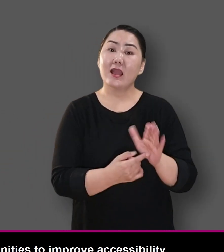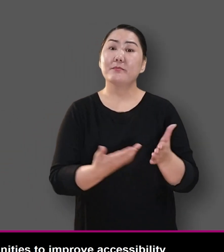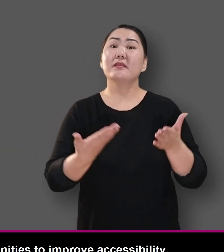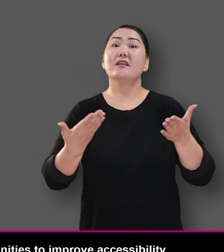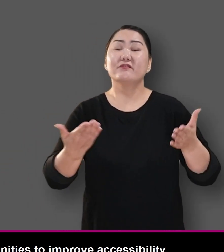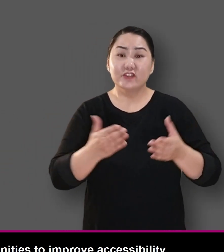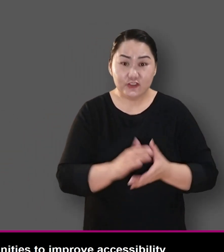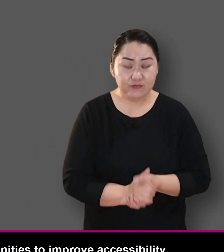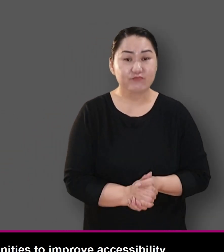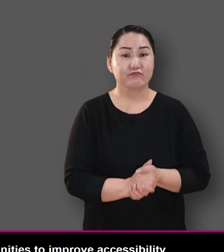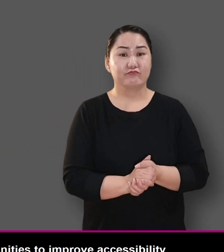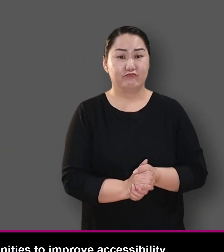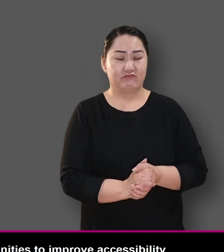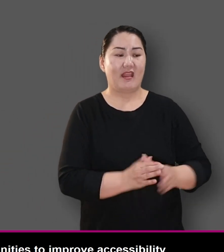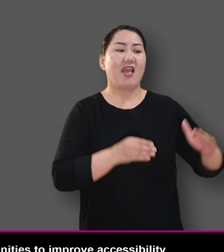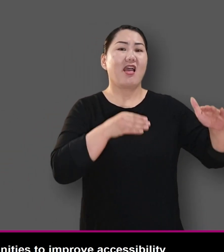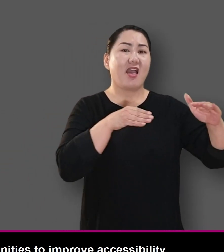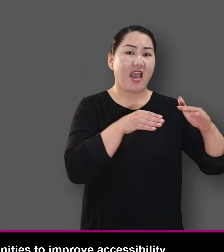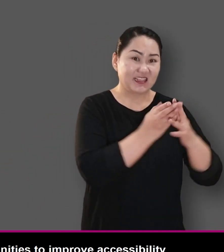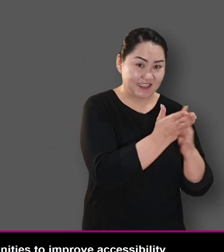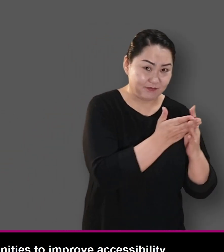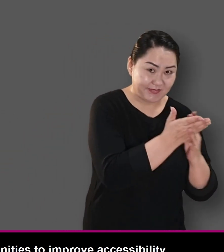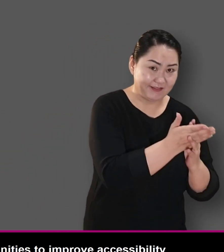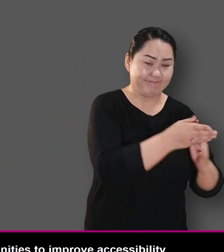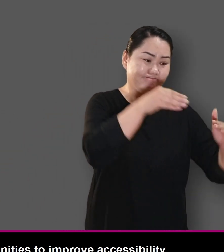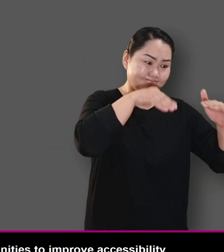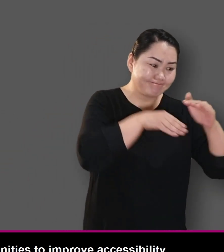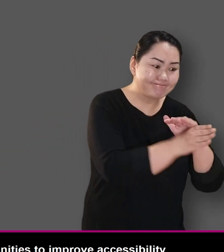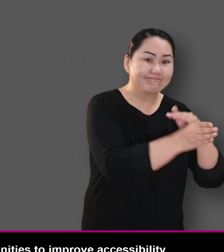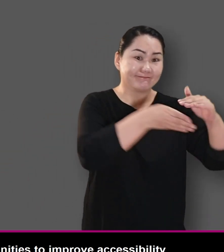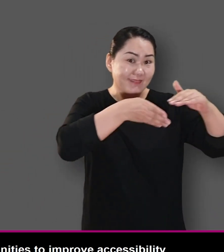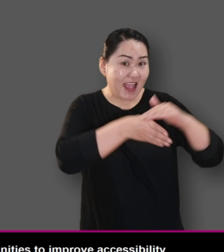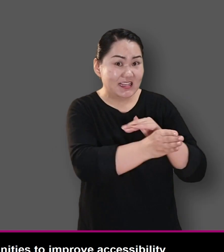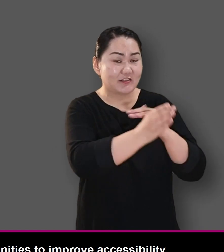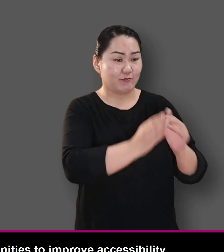meaning missed opportunities to improve accessibility